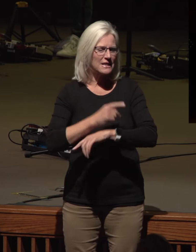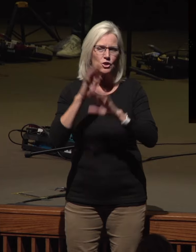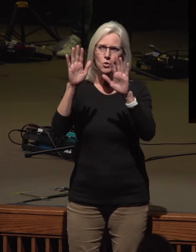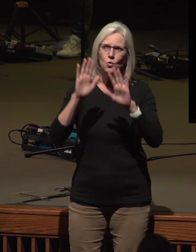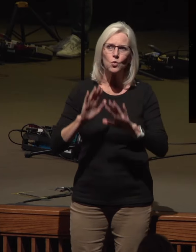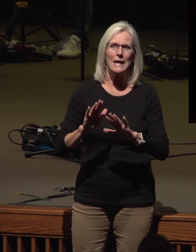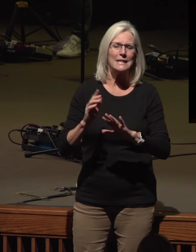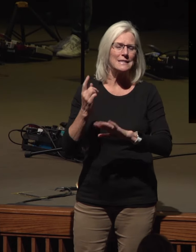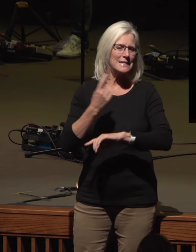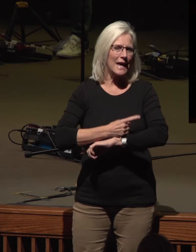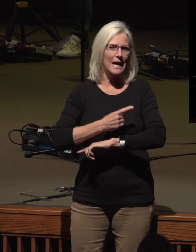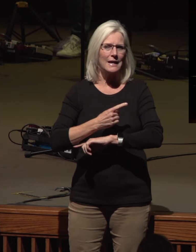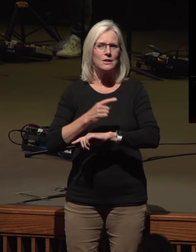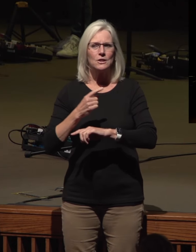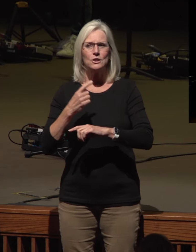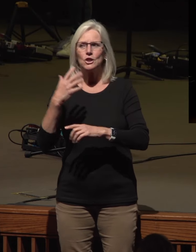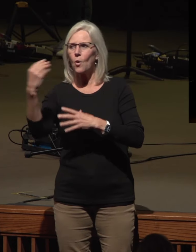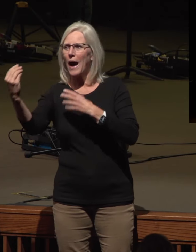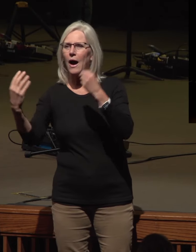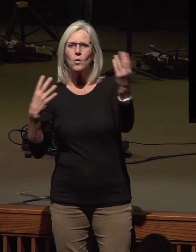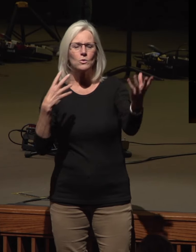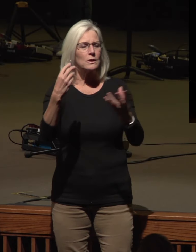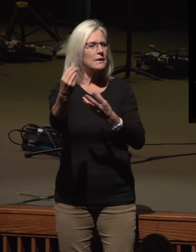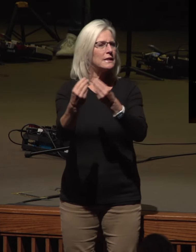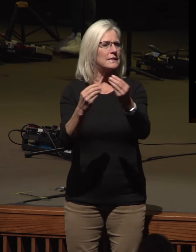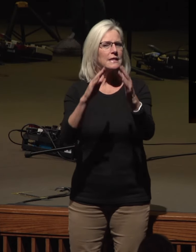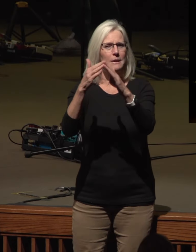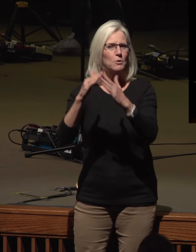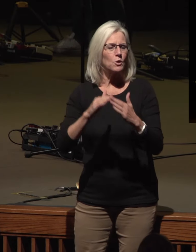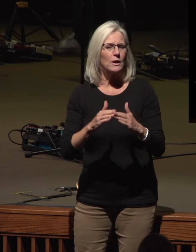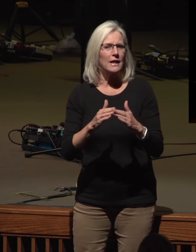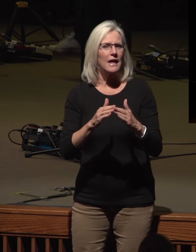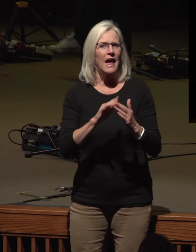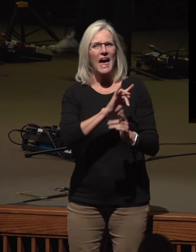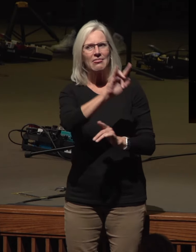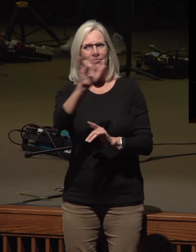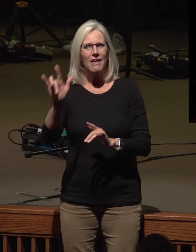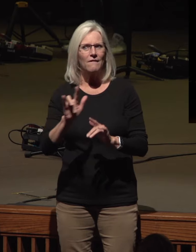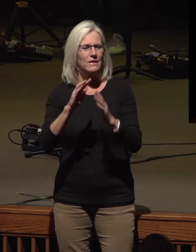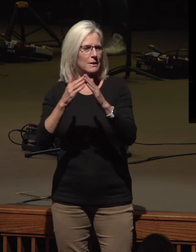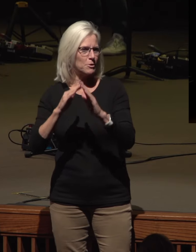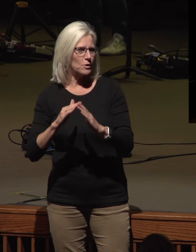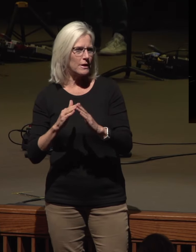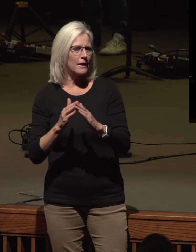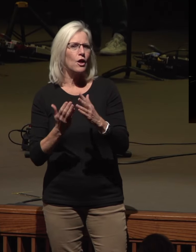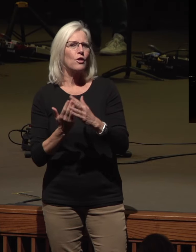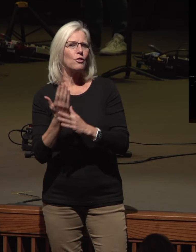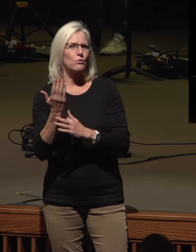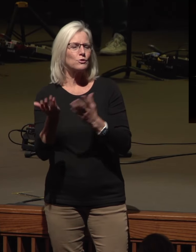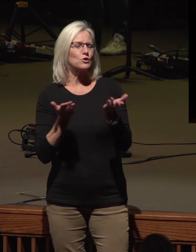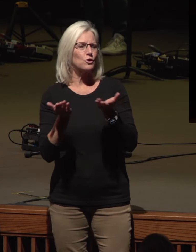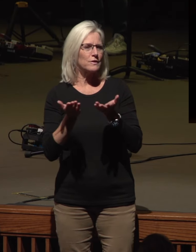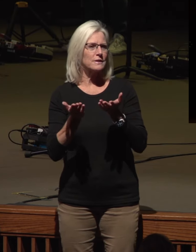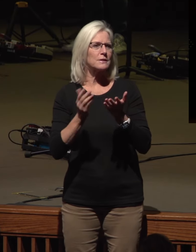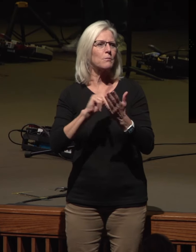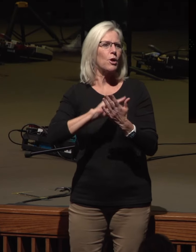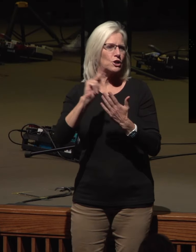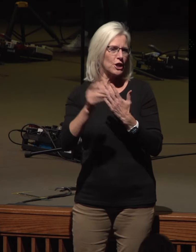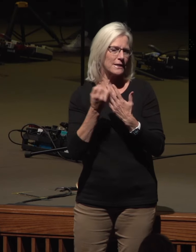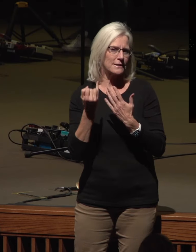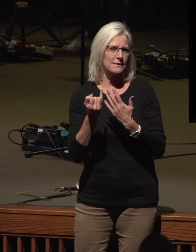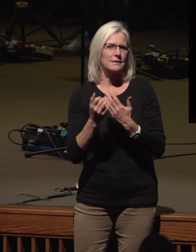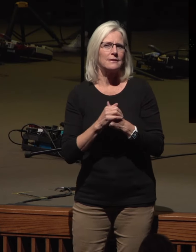go out into our community and love them through service projects. So Woodmen Valley joins with an organization called 'Cause I Love